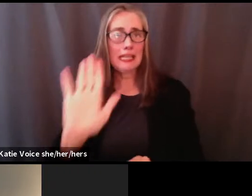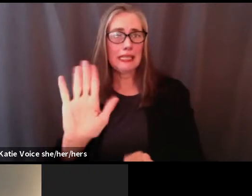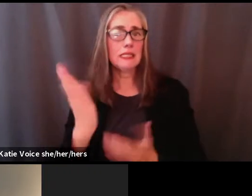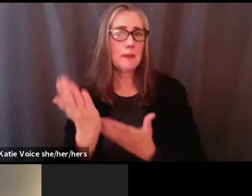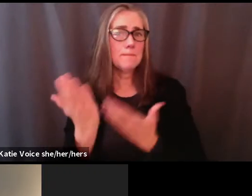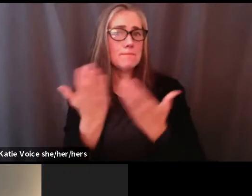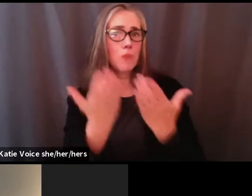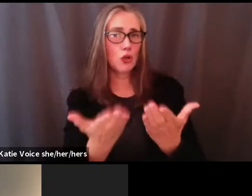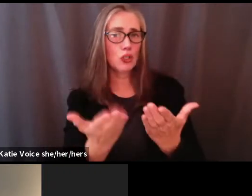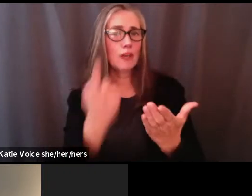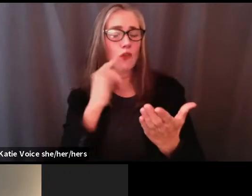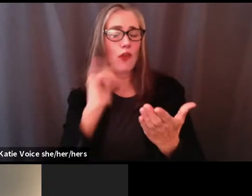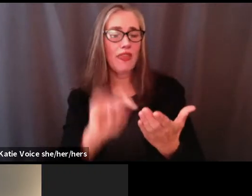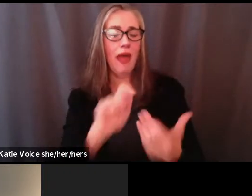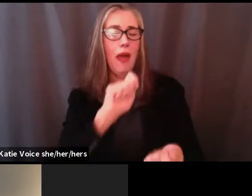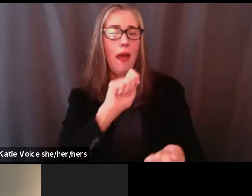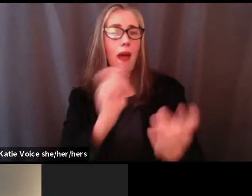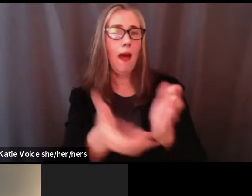Okay.